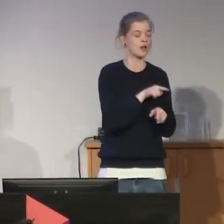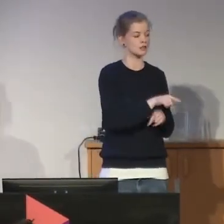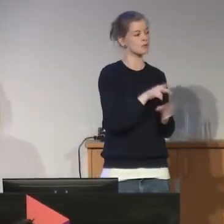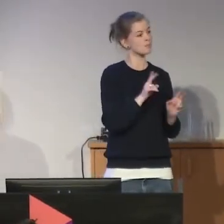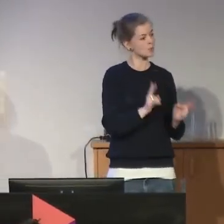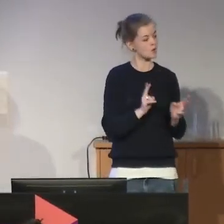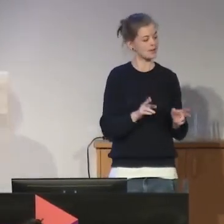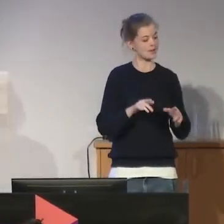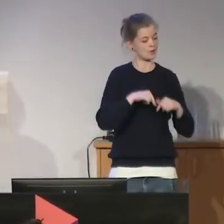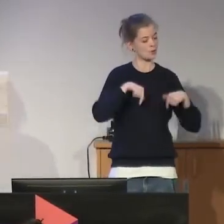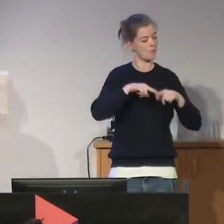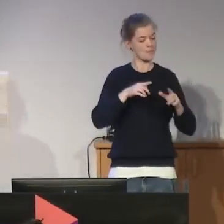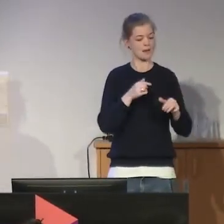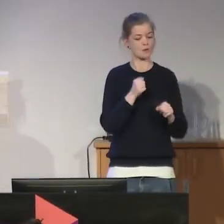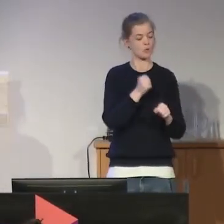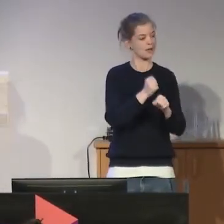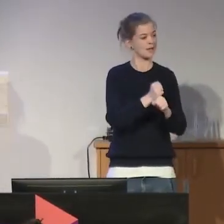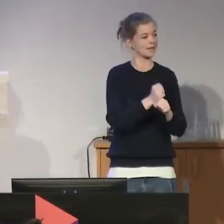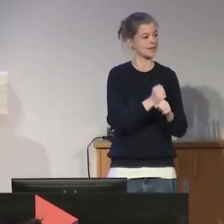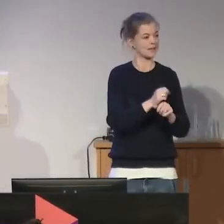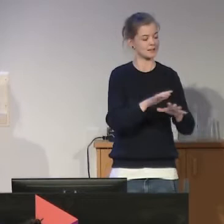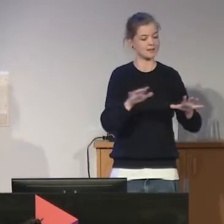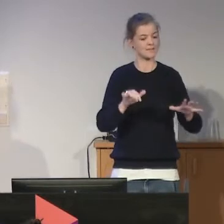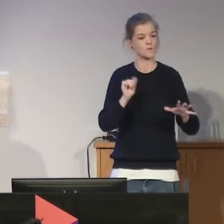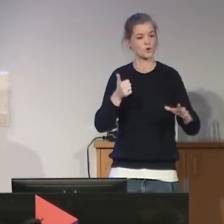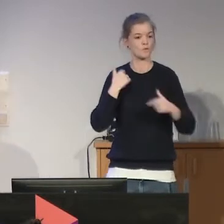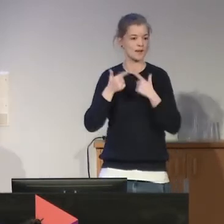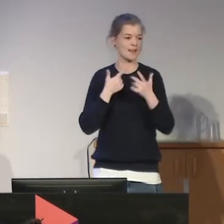in his story, he was using the floor as a bed, so he was using the room